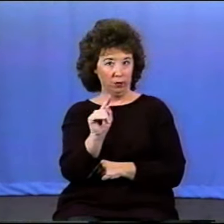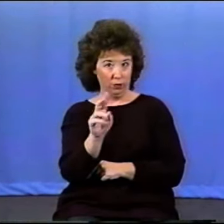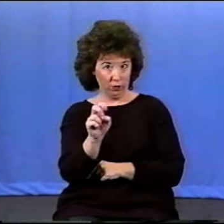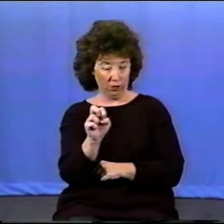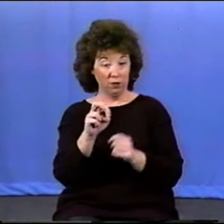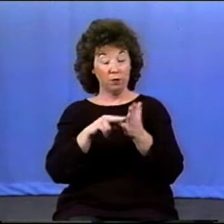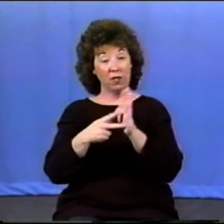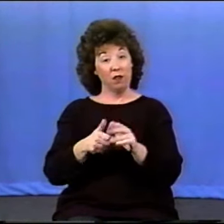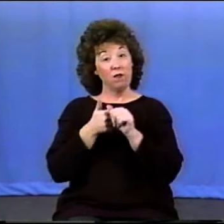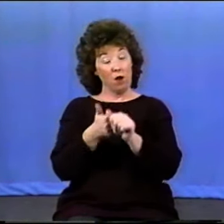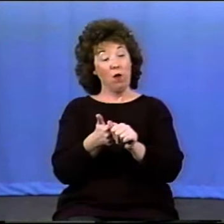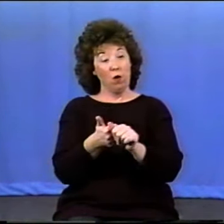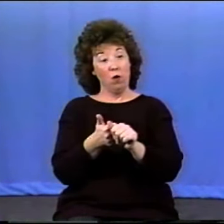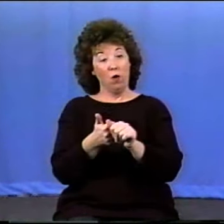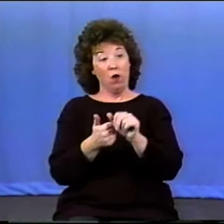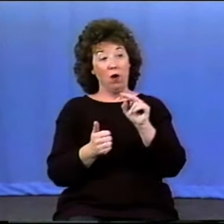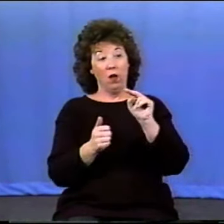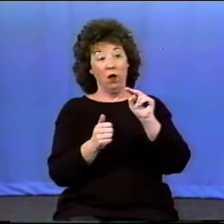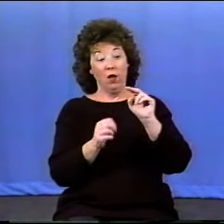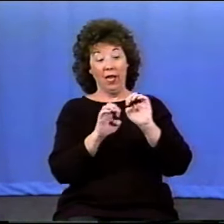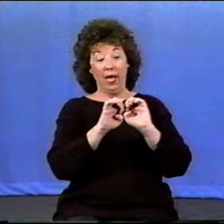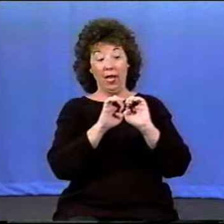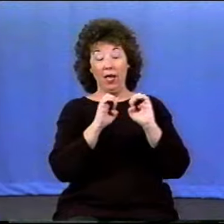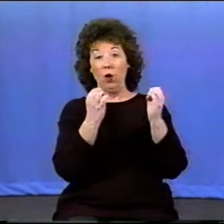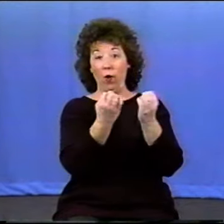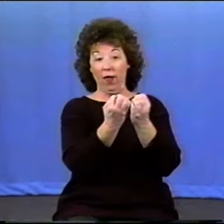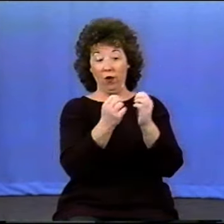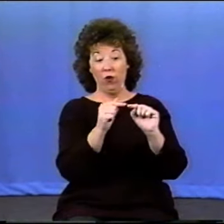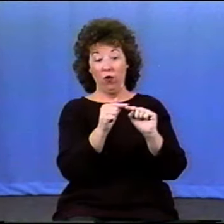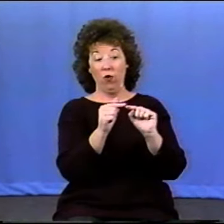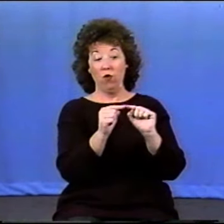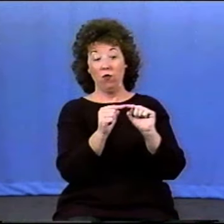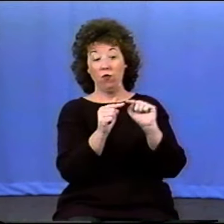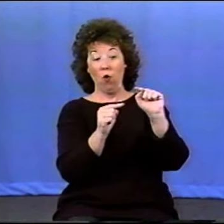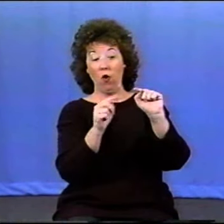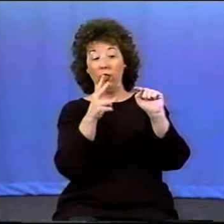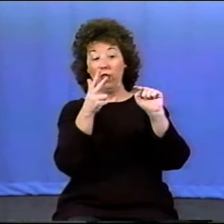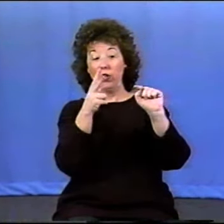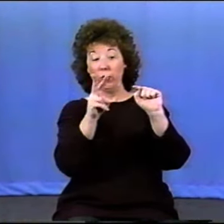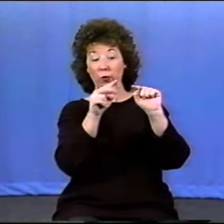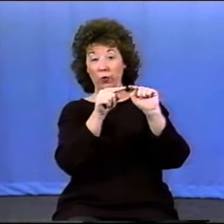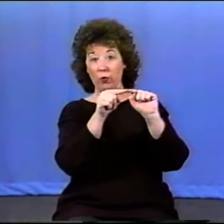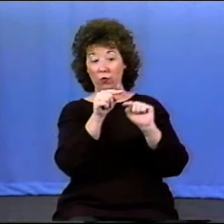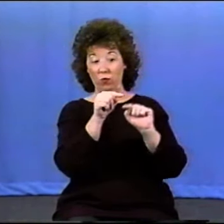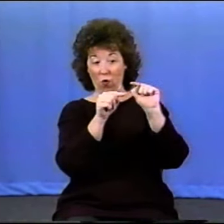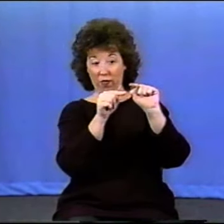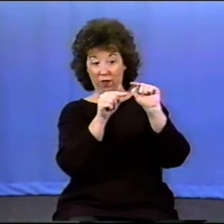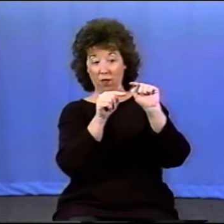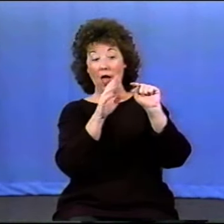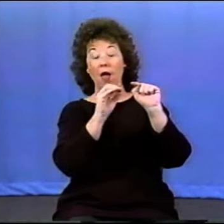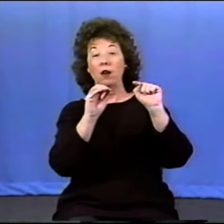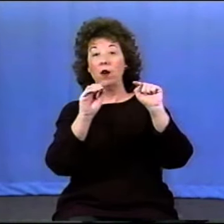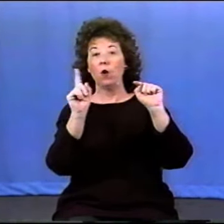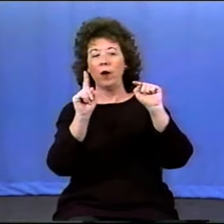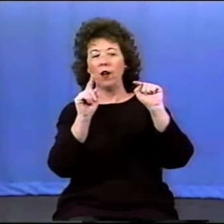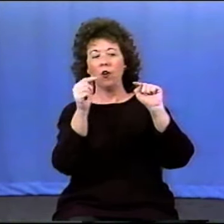latitude north of the equator, 32 degrees north latitude, and the longitude, 118